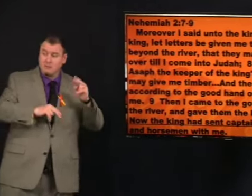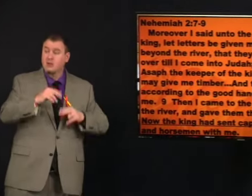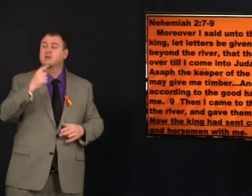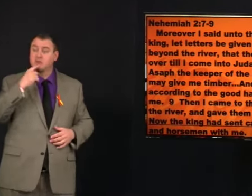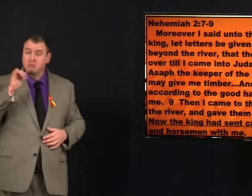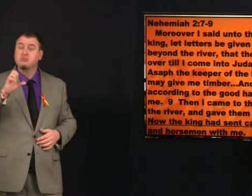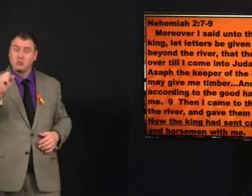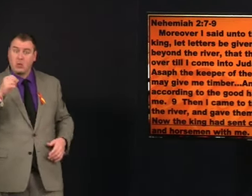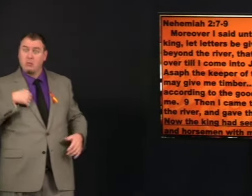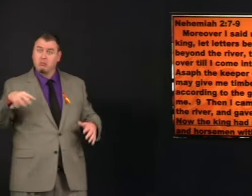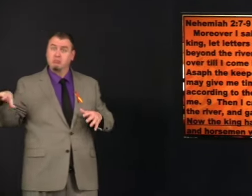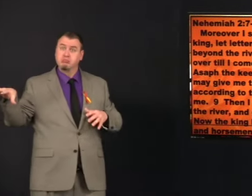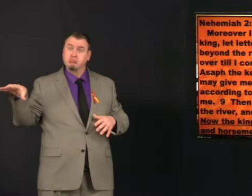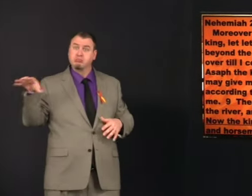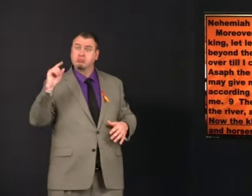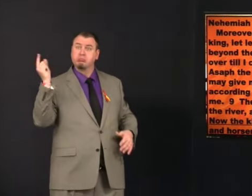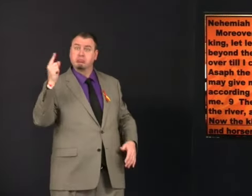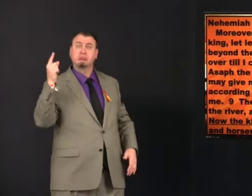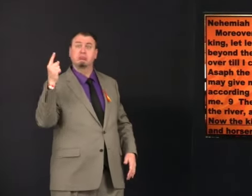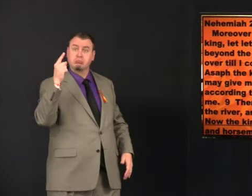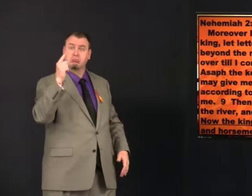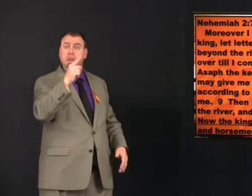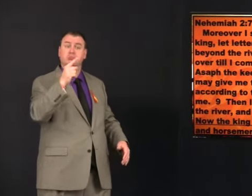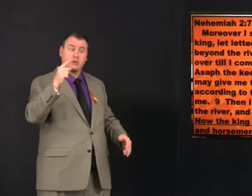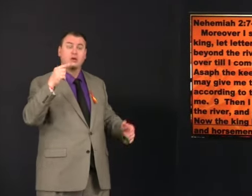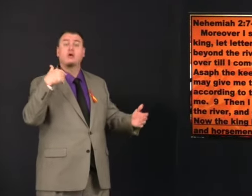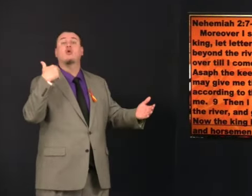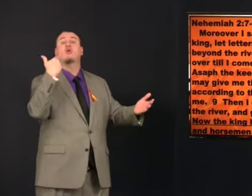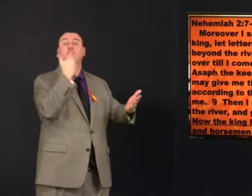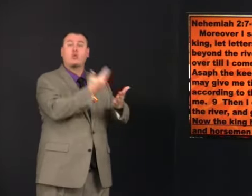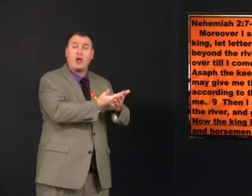in verse 9, Nehemiah says, okay, so he's going to go.